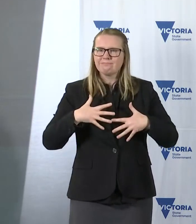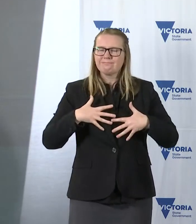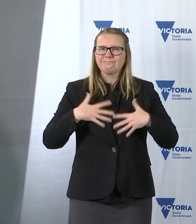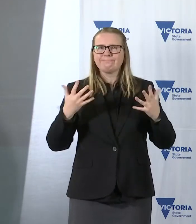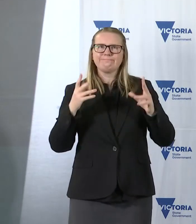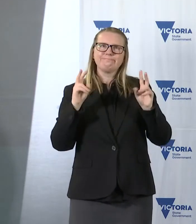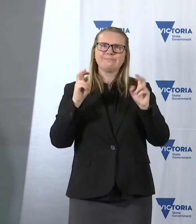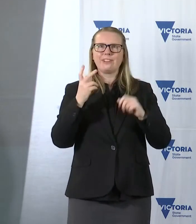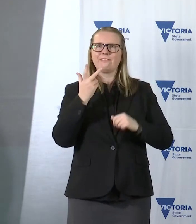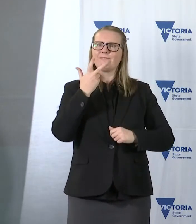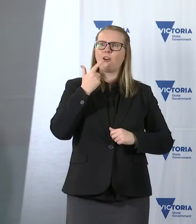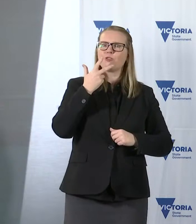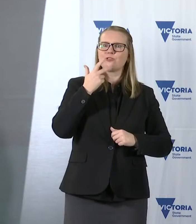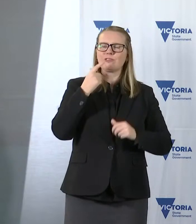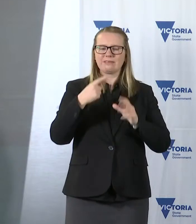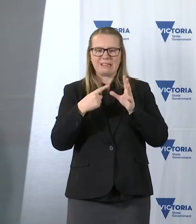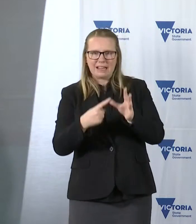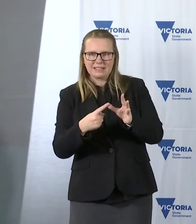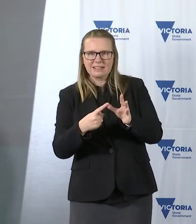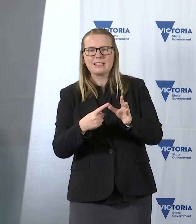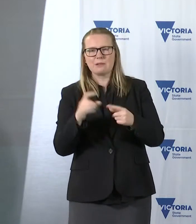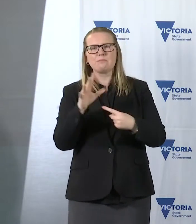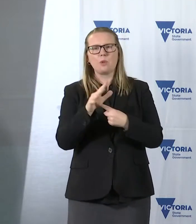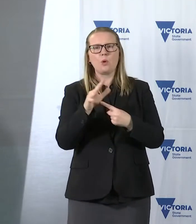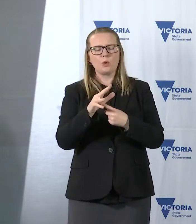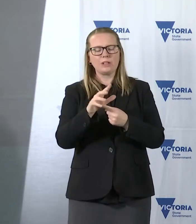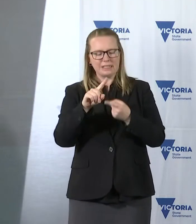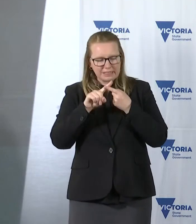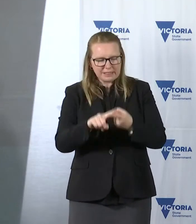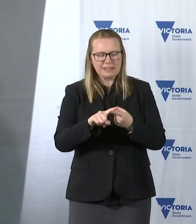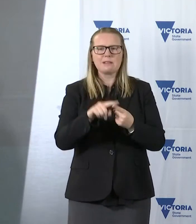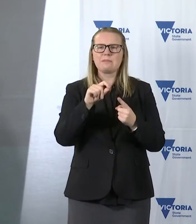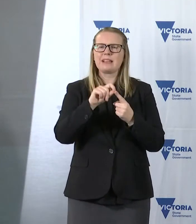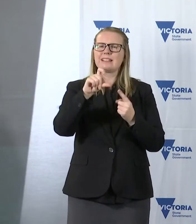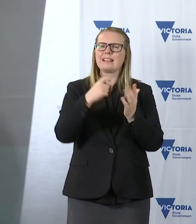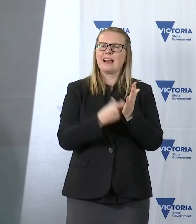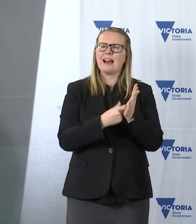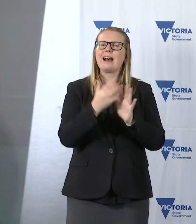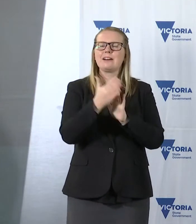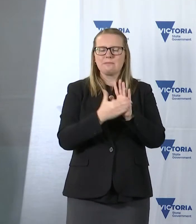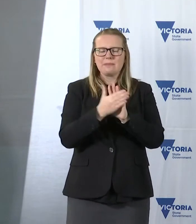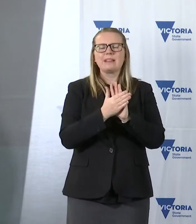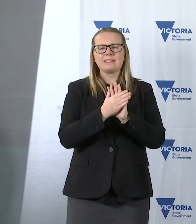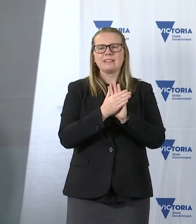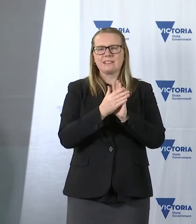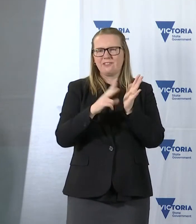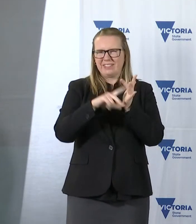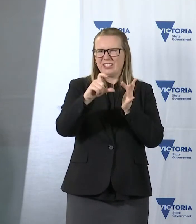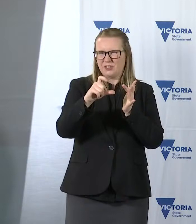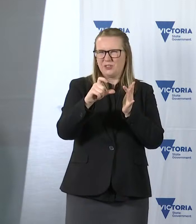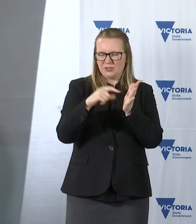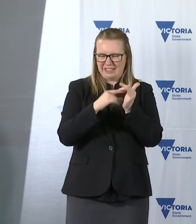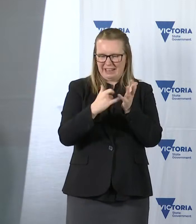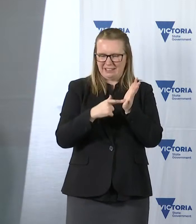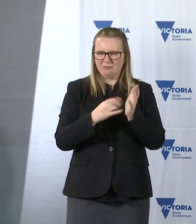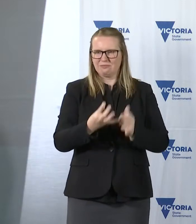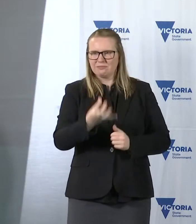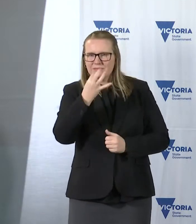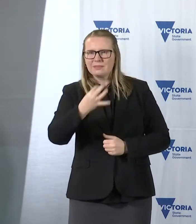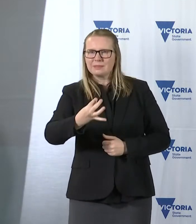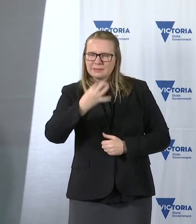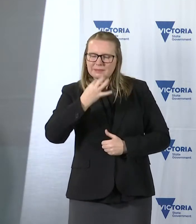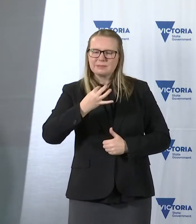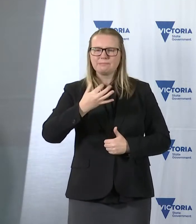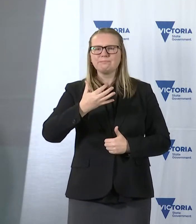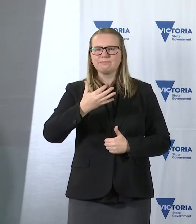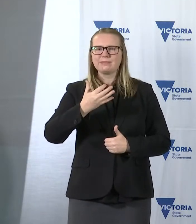still direct people to get PCR testing, and when you've got a PCR system like we have in Victoria with results,